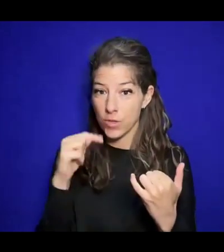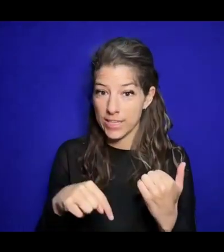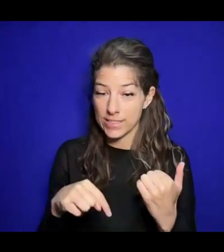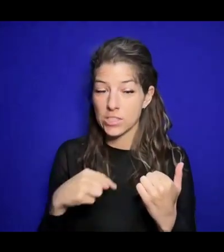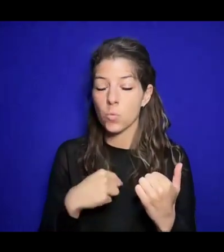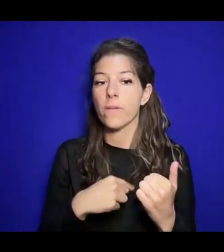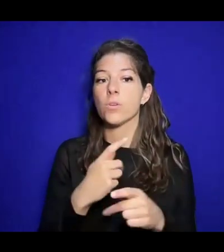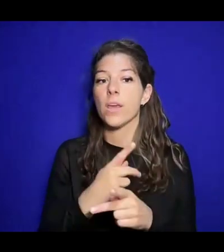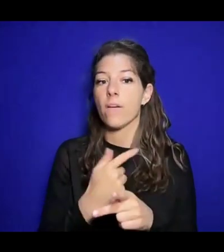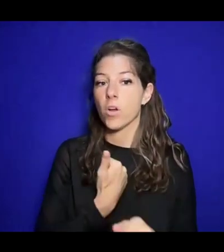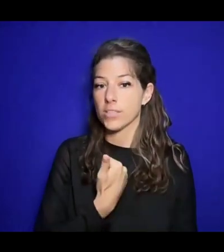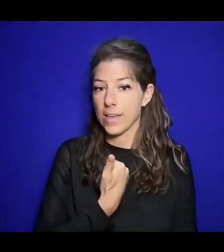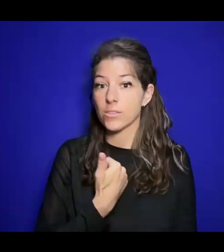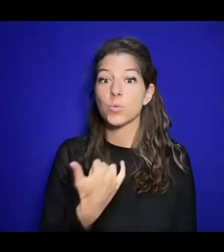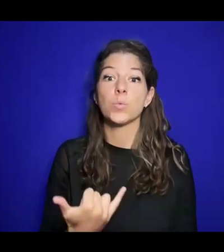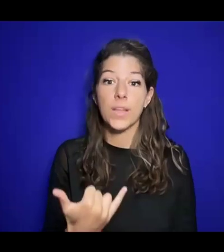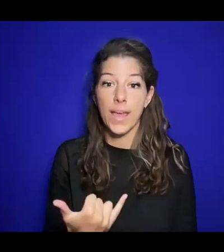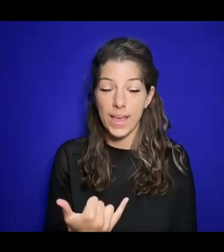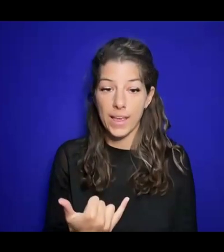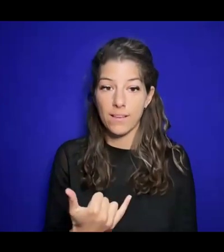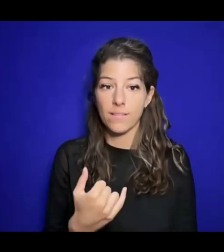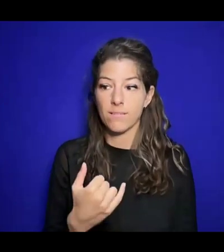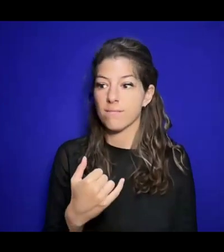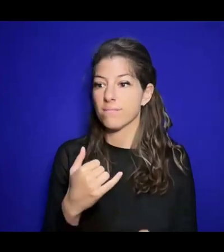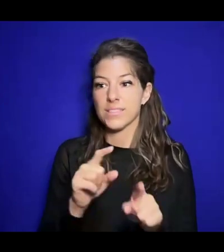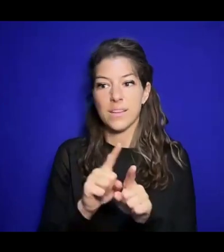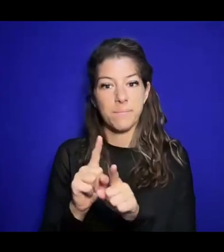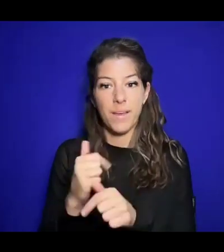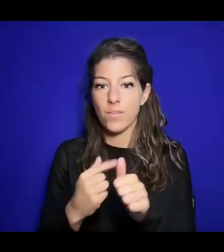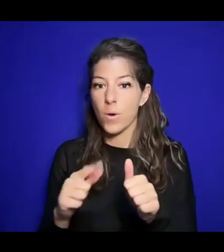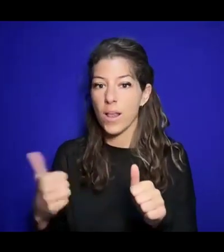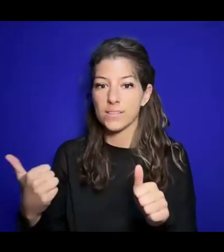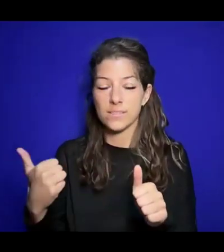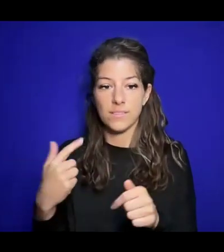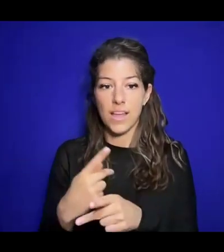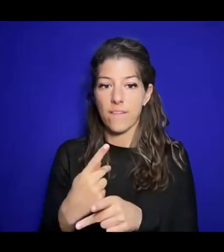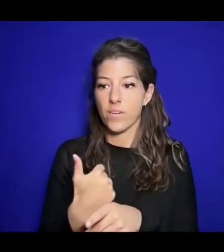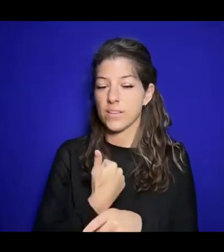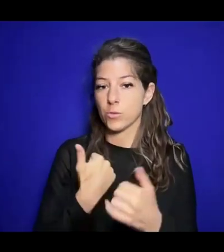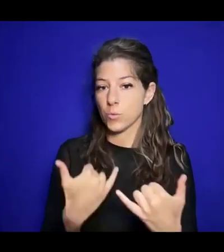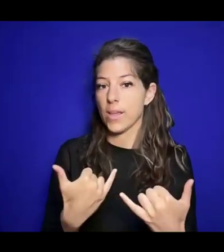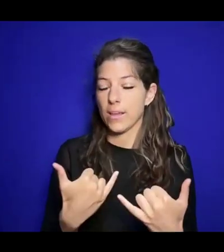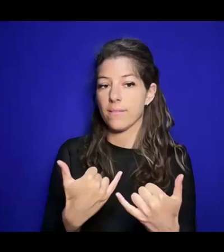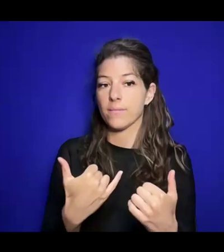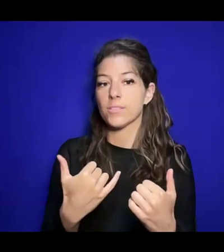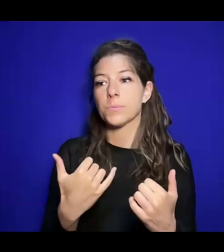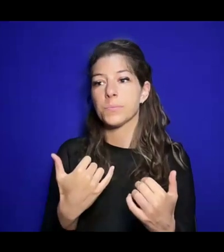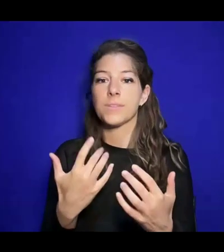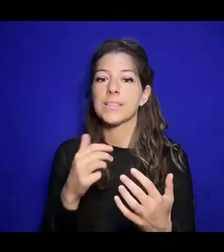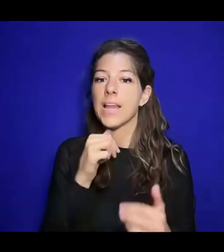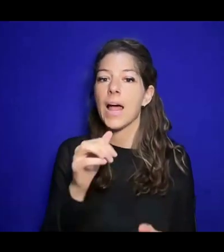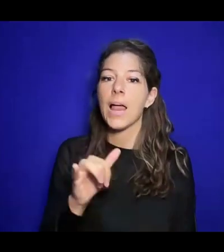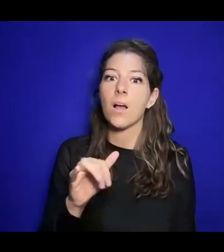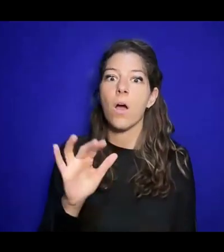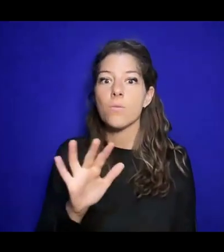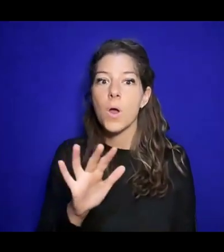have to take care of ourselves today, just like everybody has to take care of ourselves today. And so, it's not like, oh